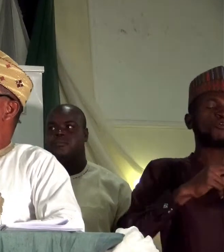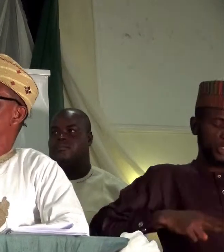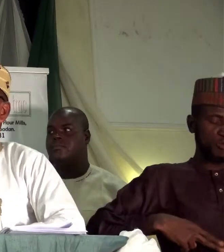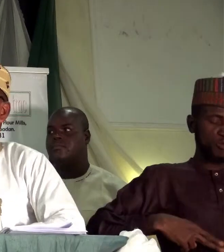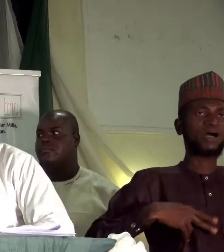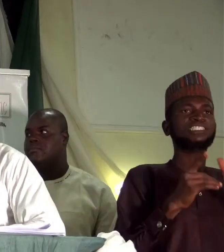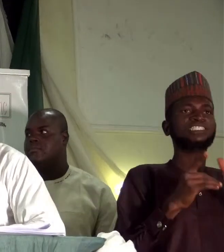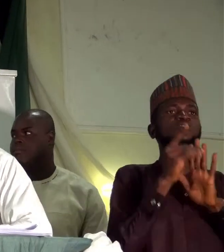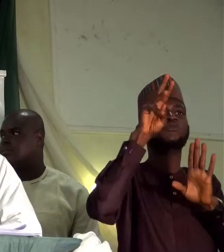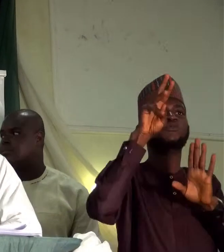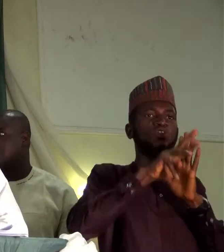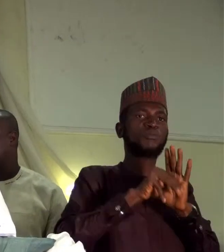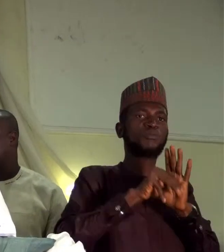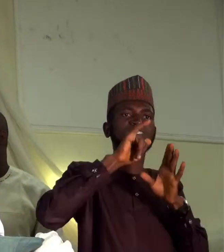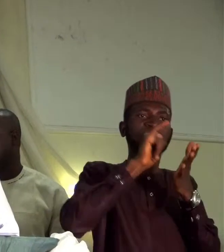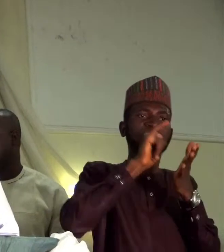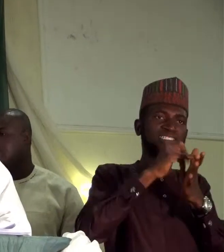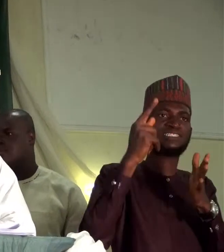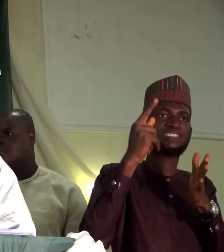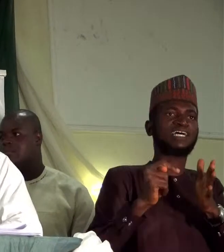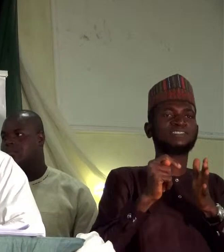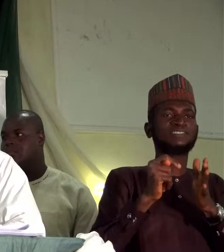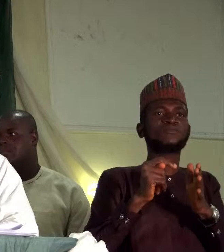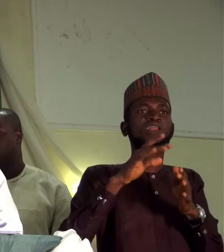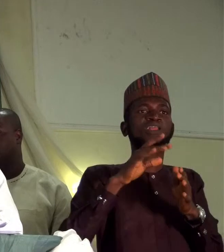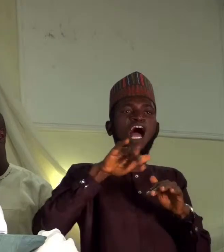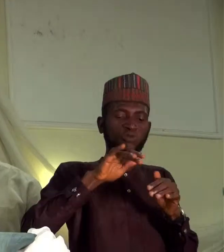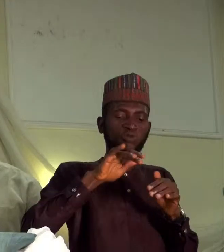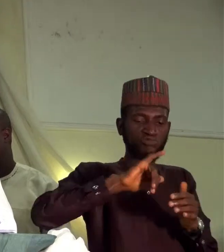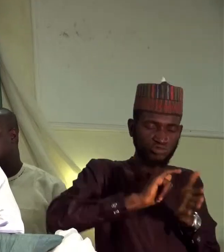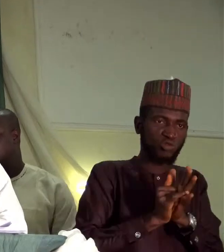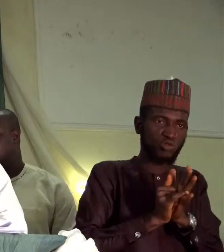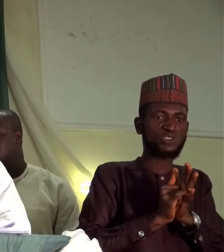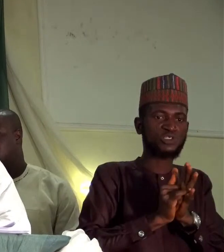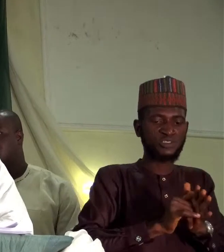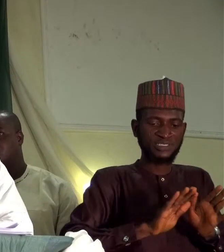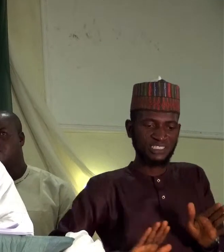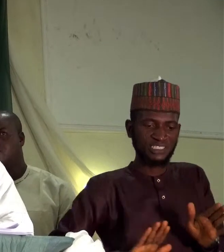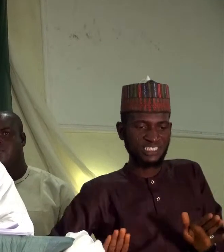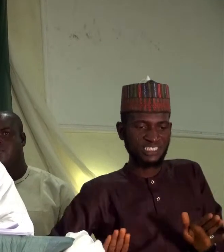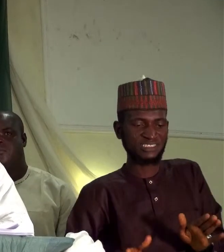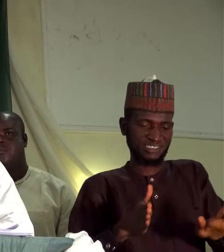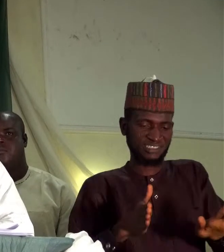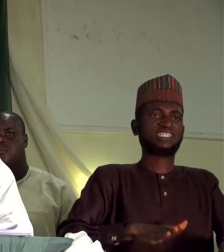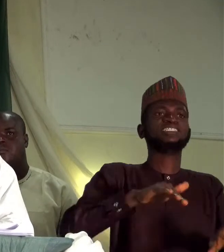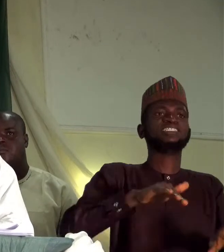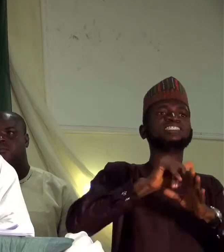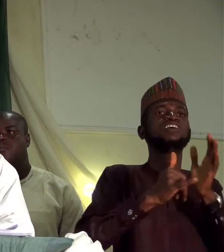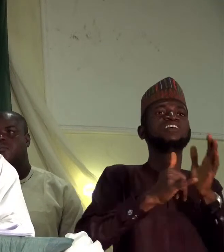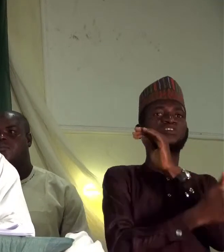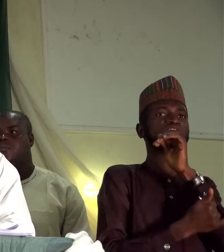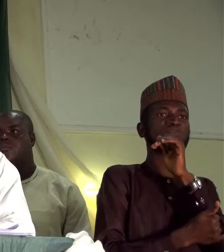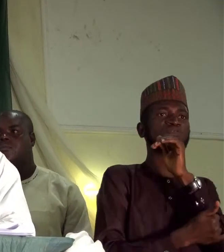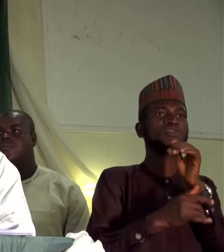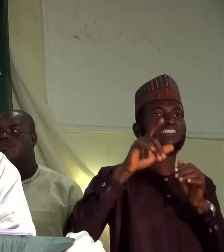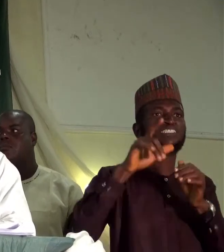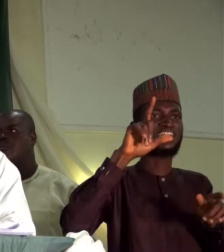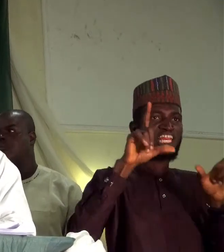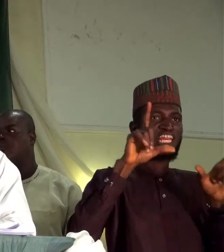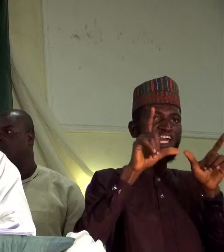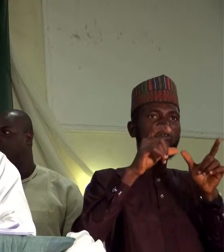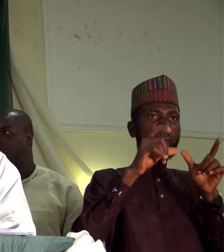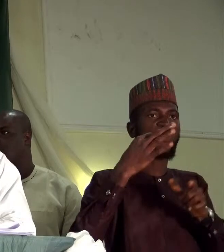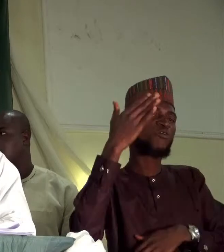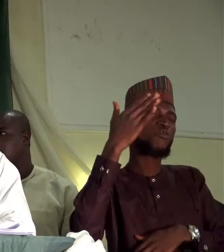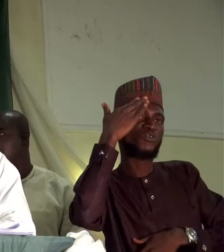si, infant mortality rate, awon omo kekeke bowl ni an se n tete ku si, literacy rate, awon olole ma lo ma